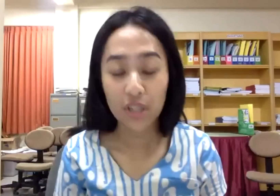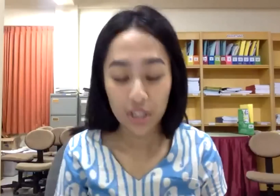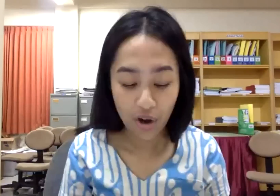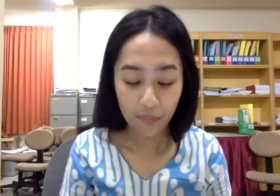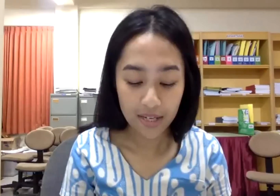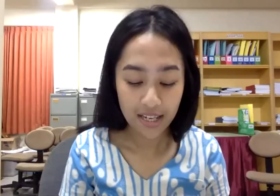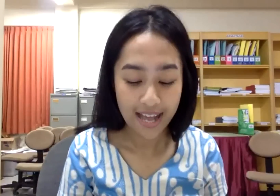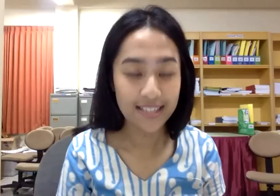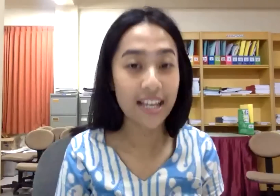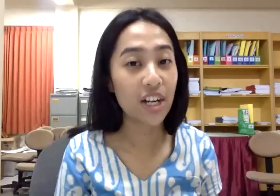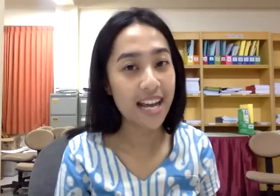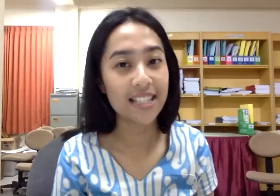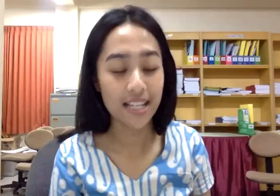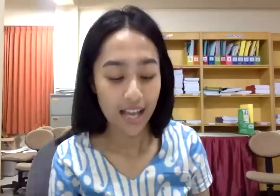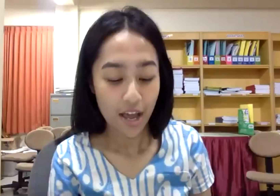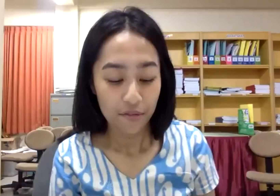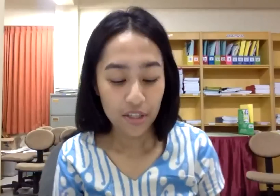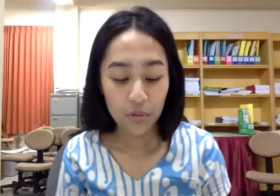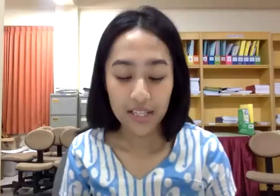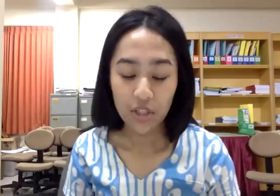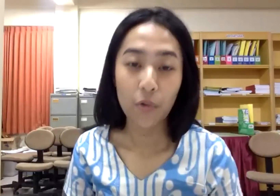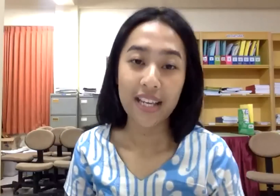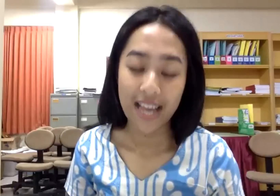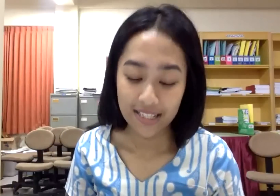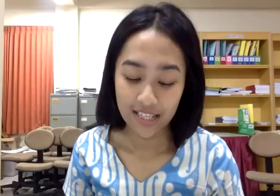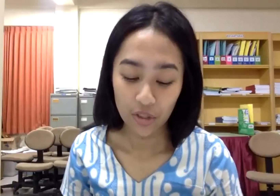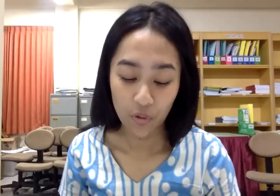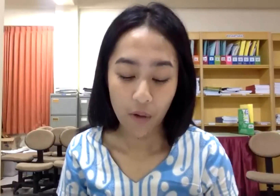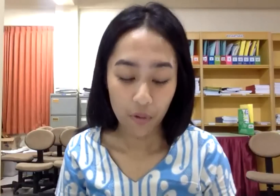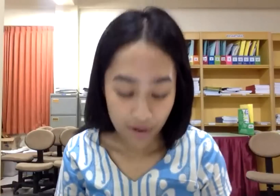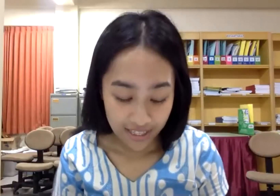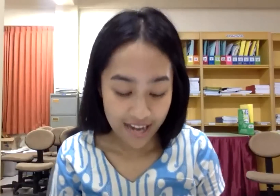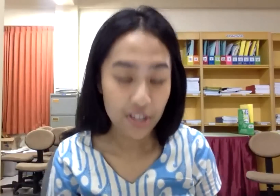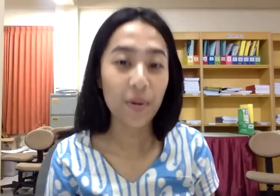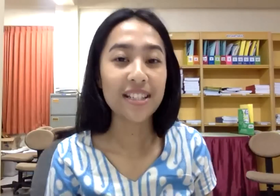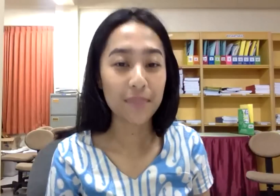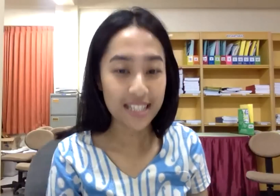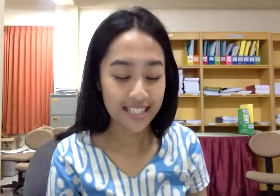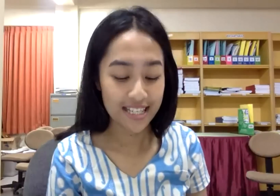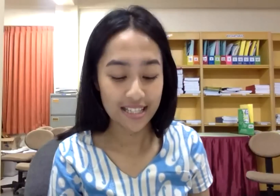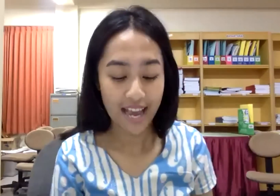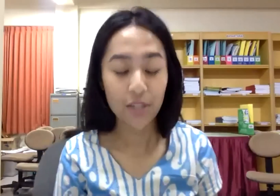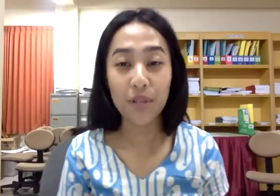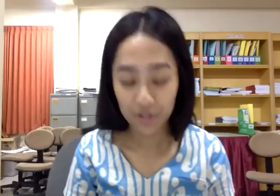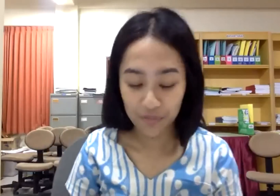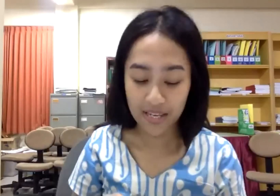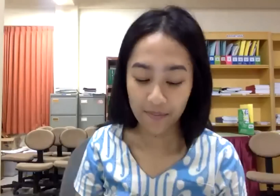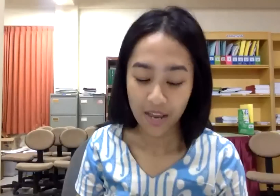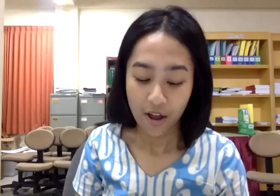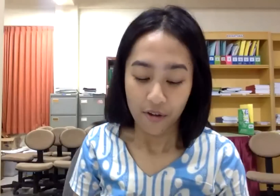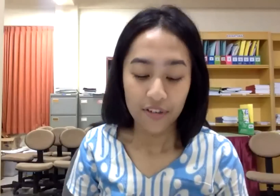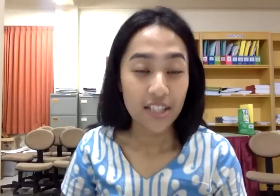to a new normal and stay connected virtually so we can still do our work and responsibilities as we used to